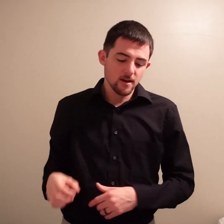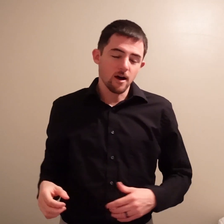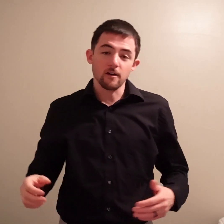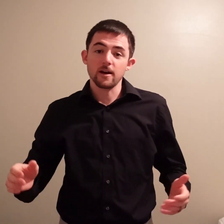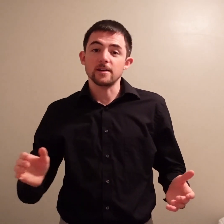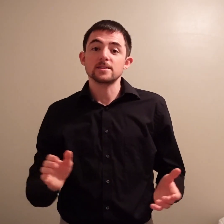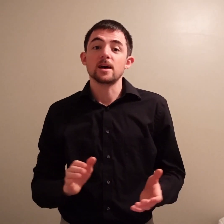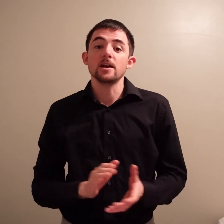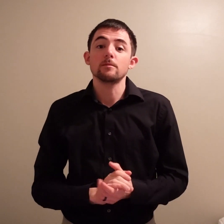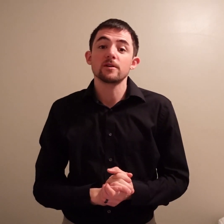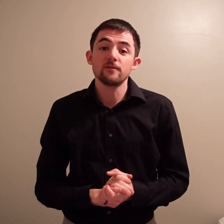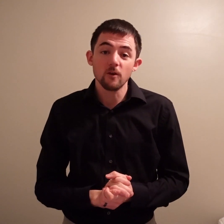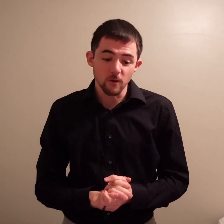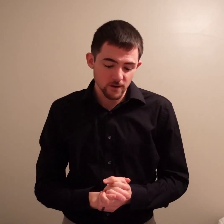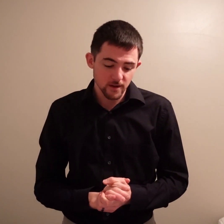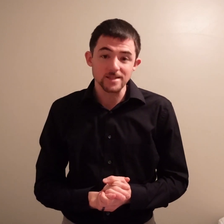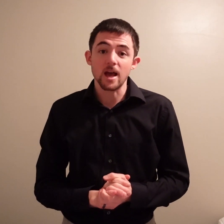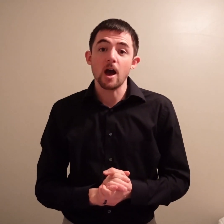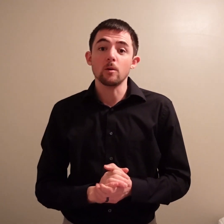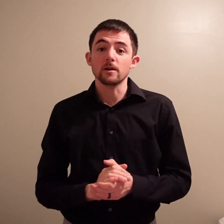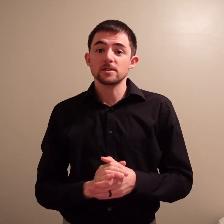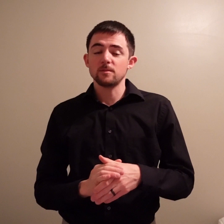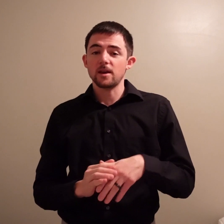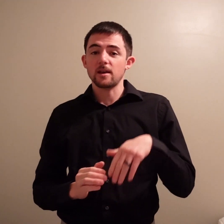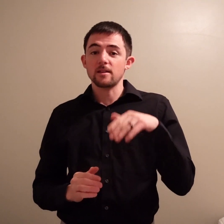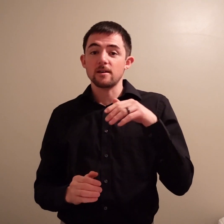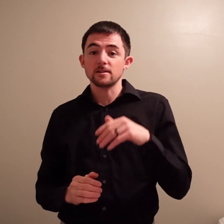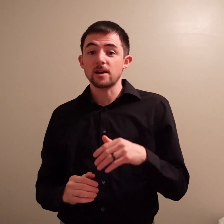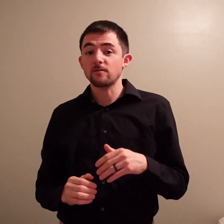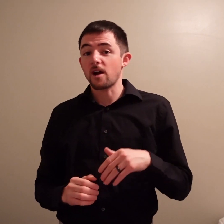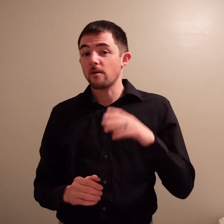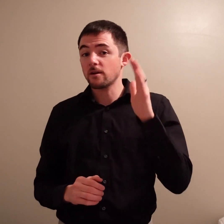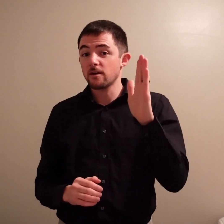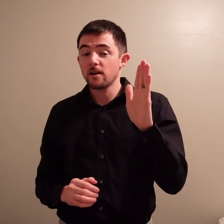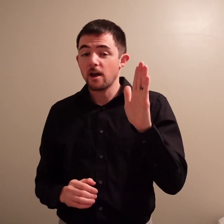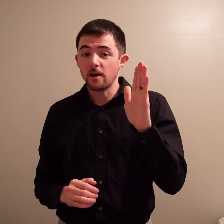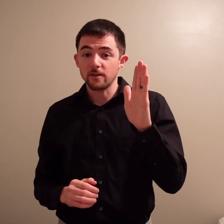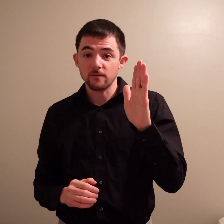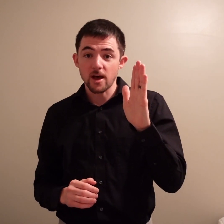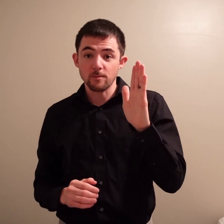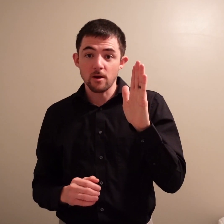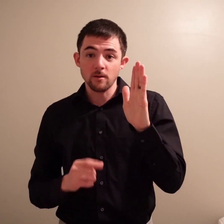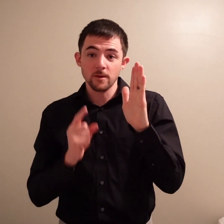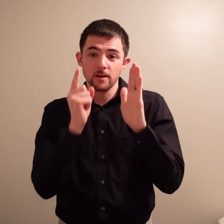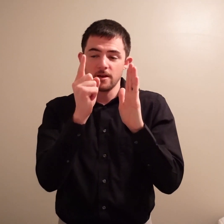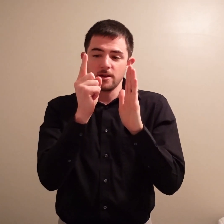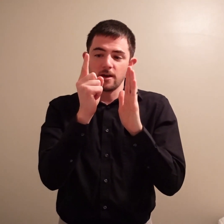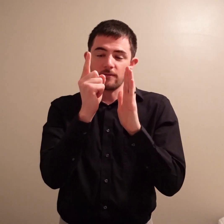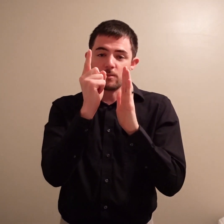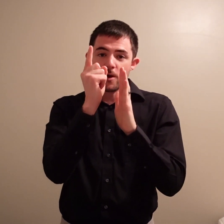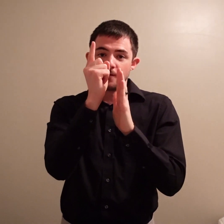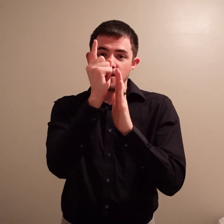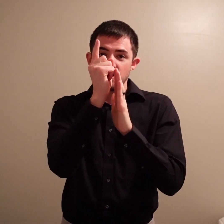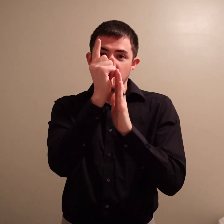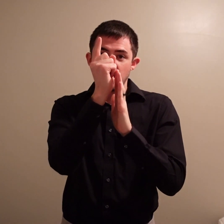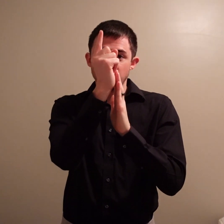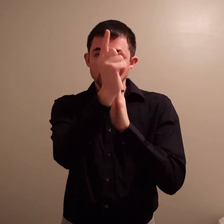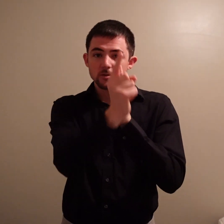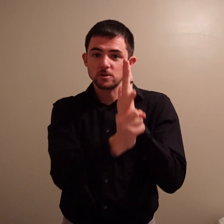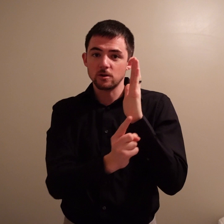All right, sign number 4 is hour. To make the sign for hour, have your flat palm, have the pointer finger, and have it do a circle